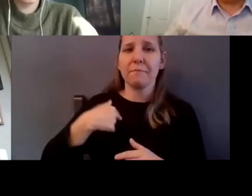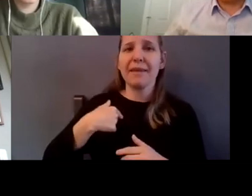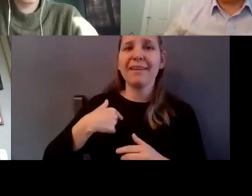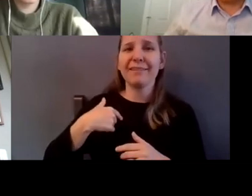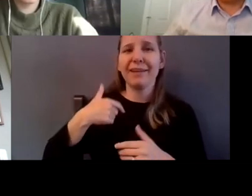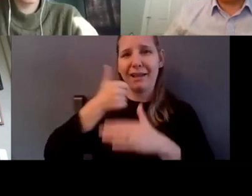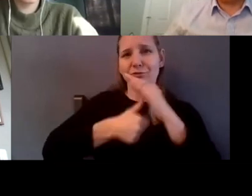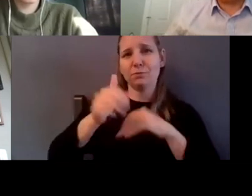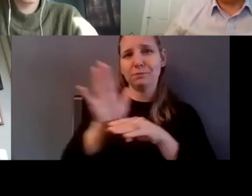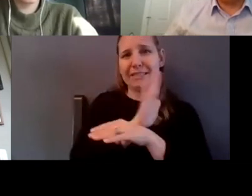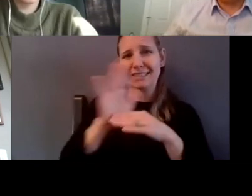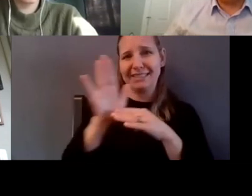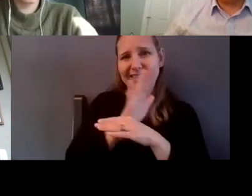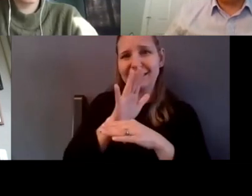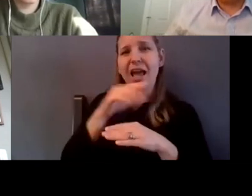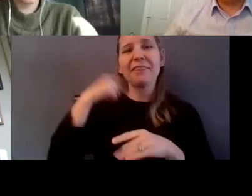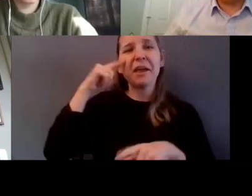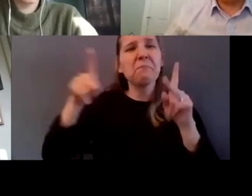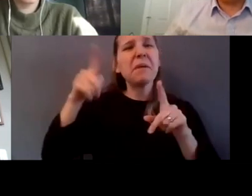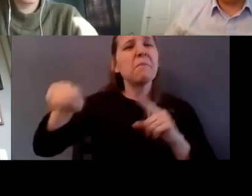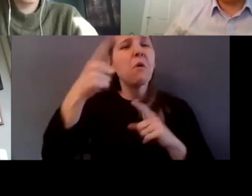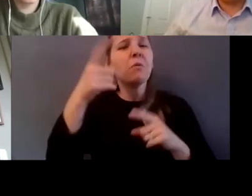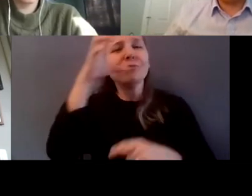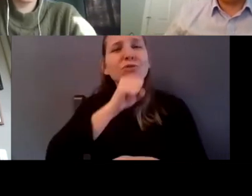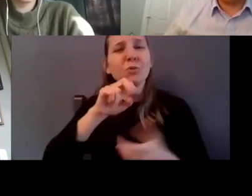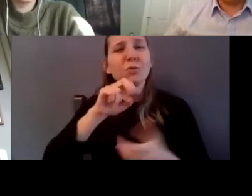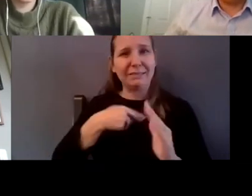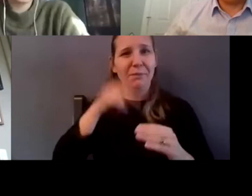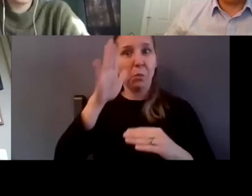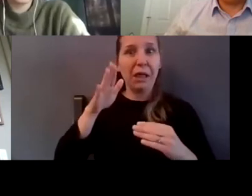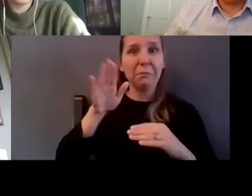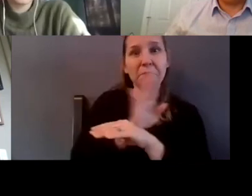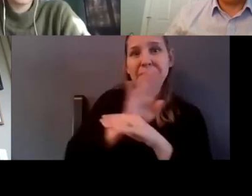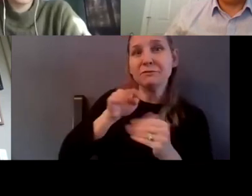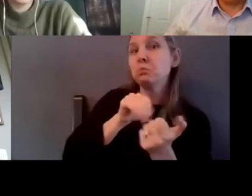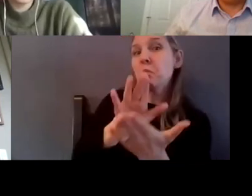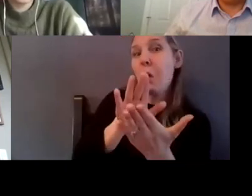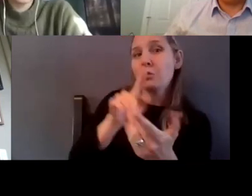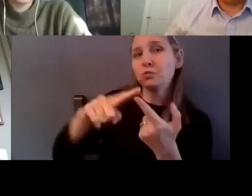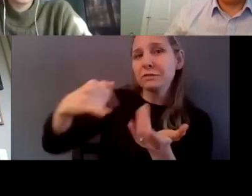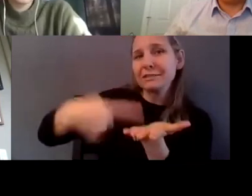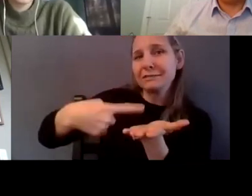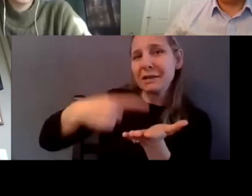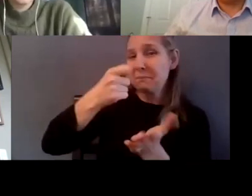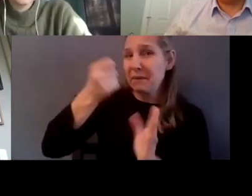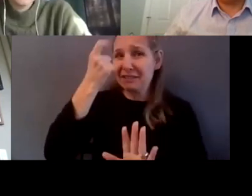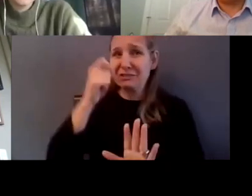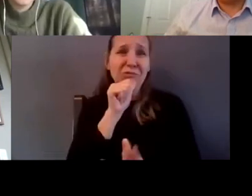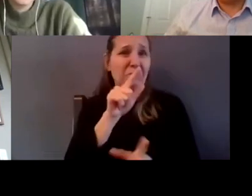organization that I'm going to come at it from a business perspective. And then that's really not my my field, so to